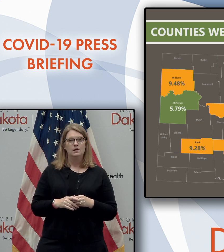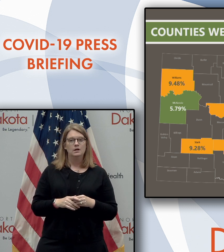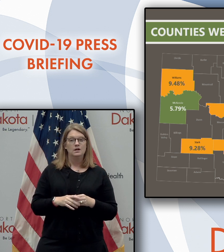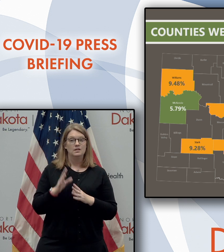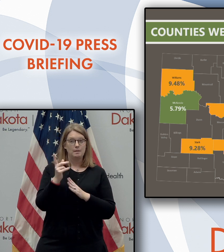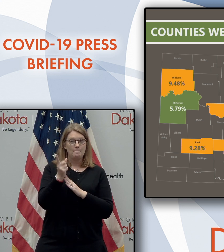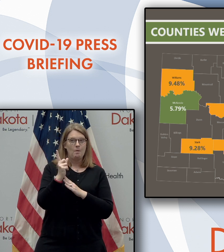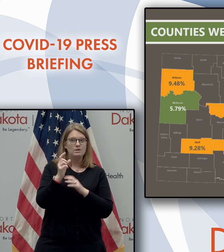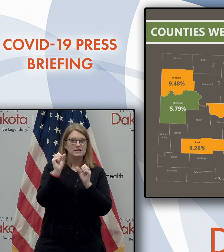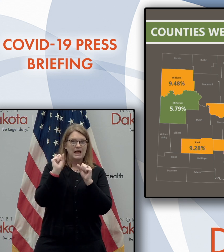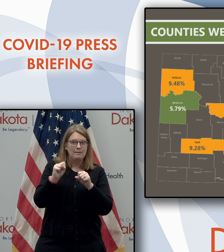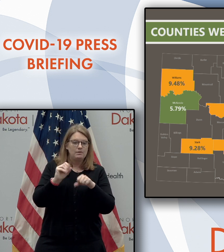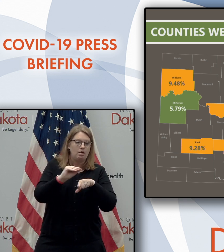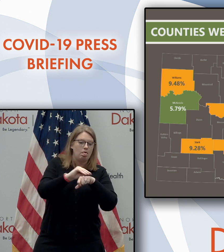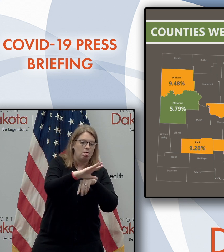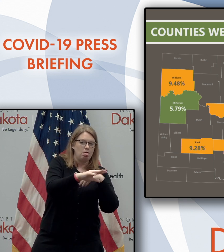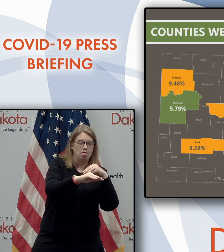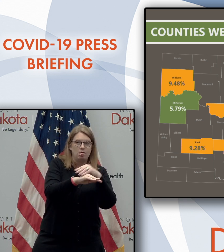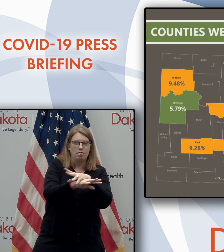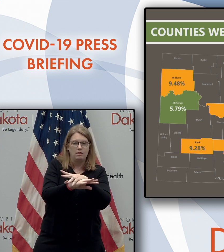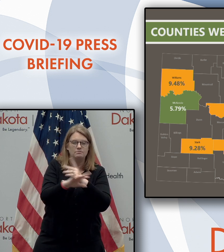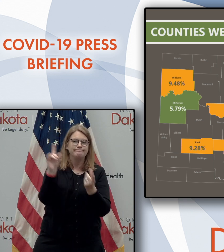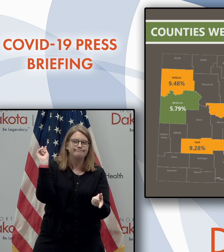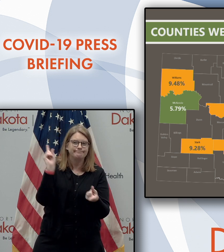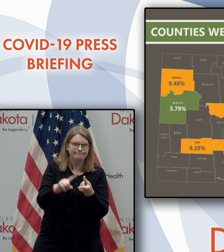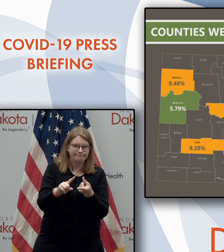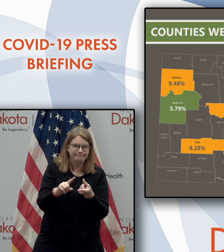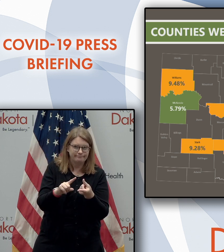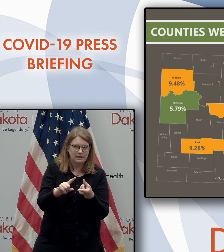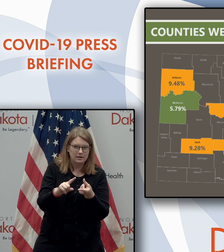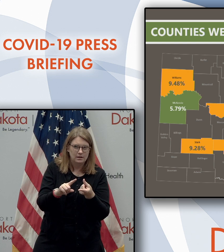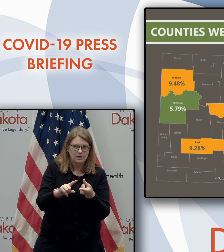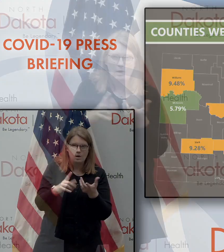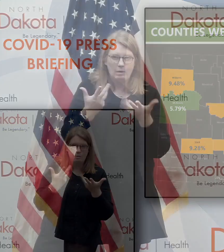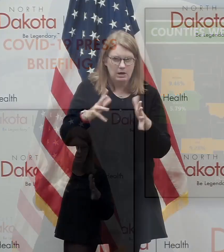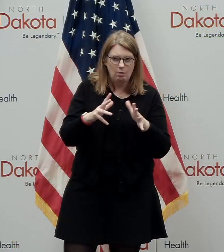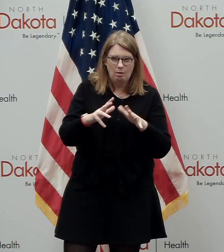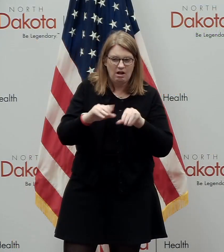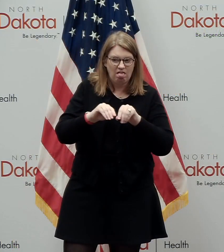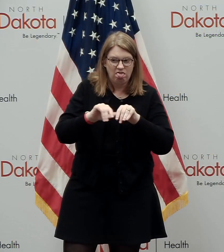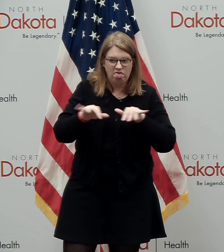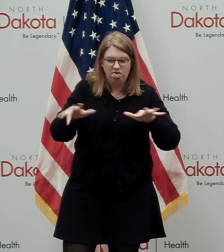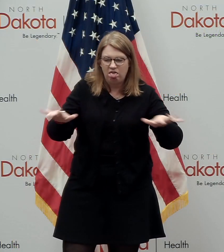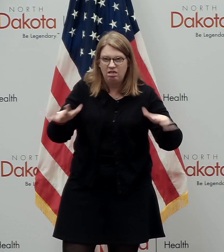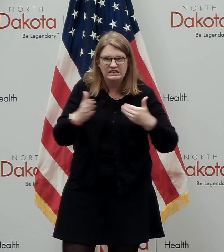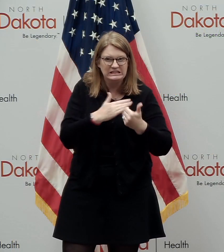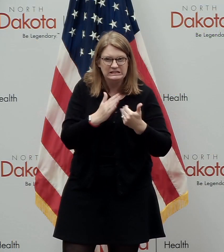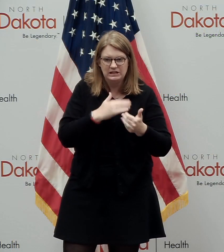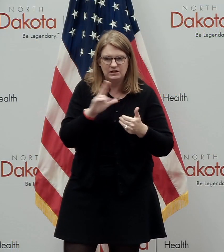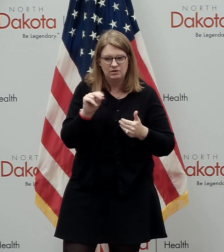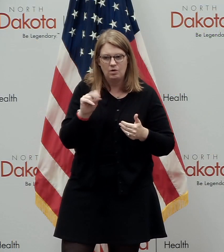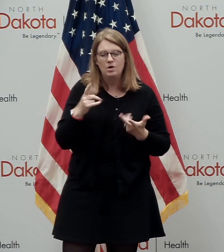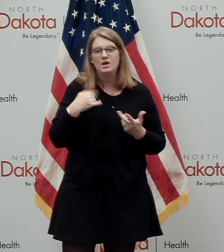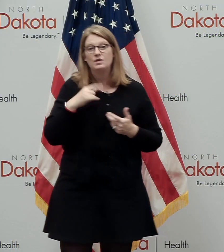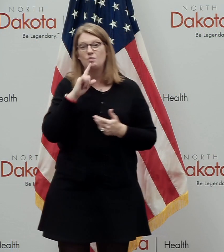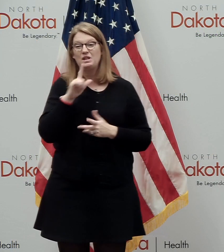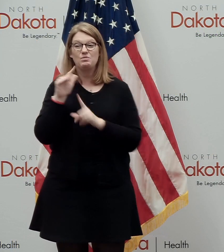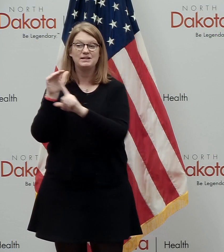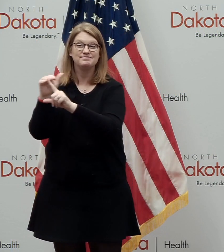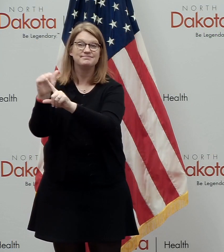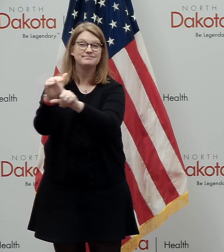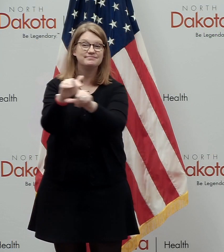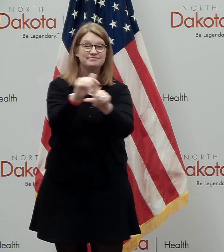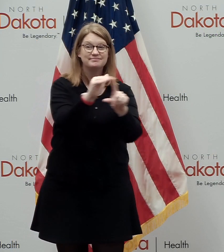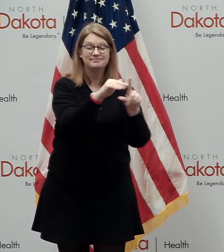transmissible moments, and we want to give the virus less opportunity to spread, and we want to raise awareness and communicate to North Dakotans at these